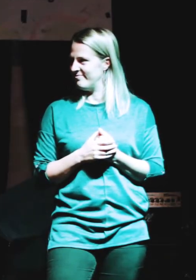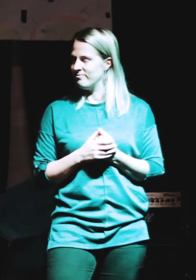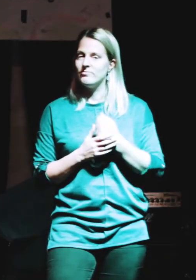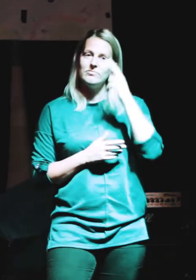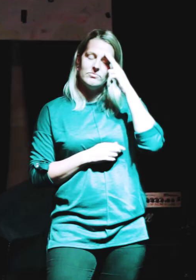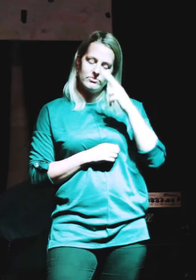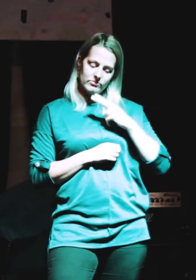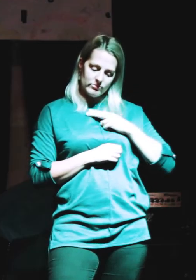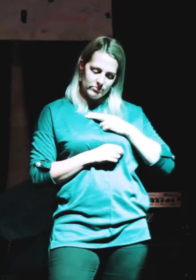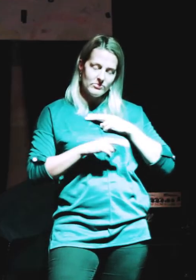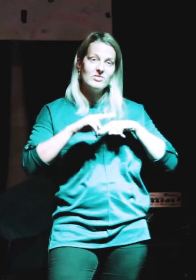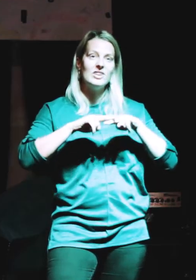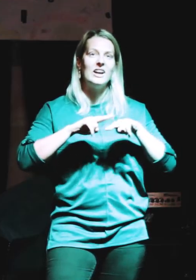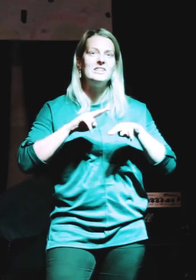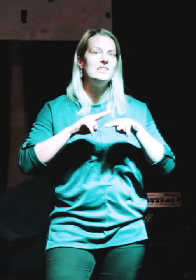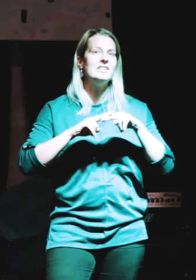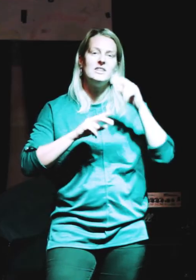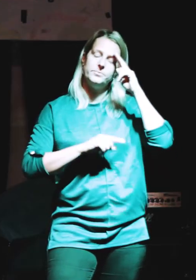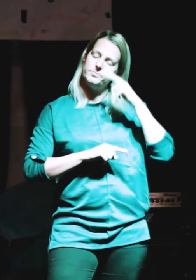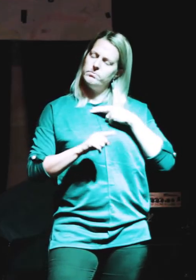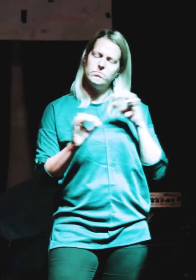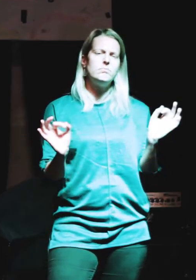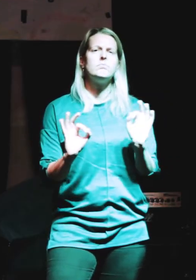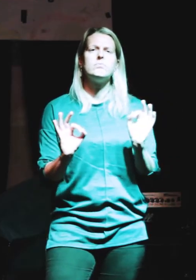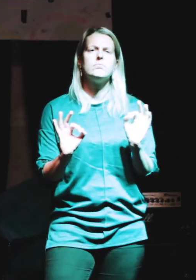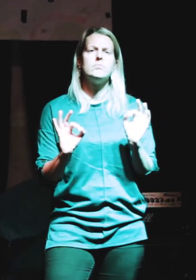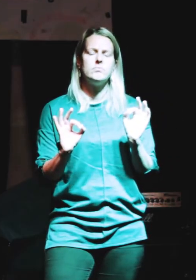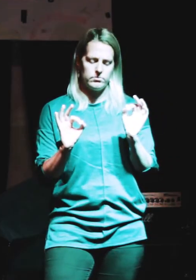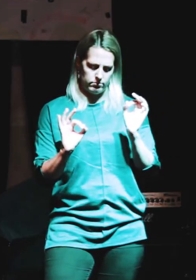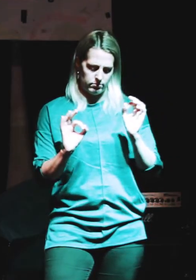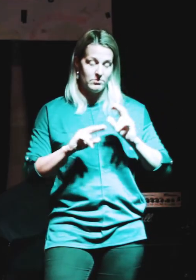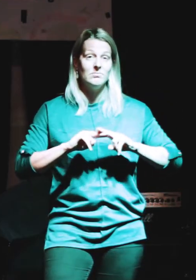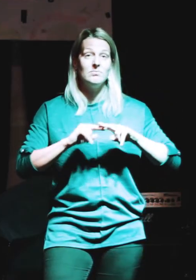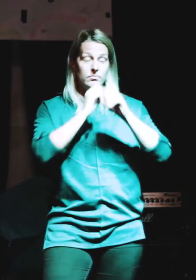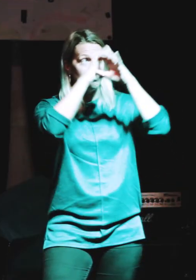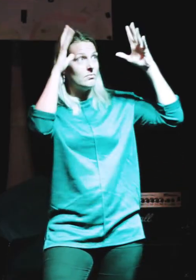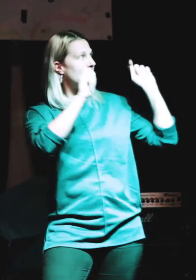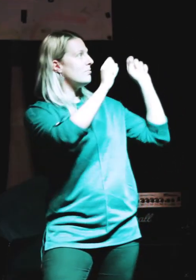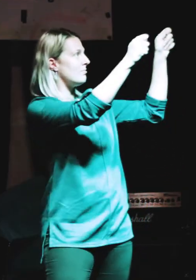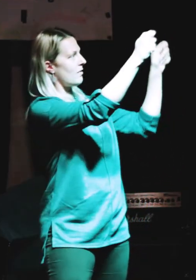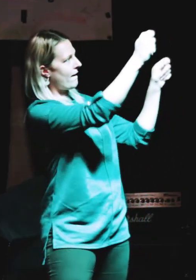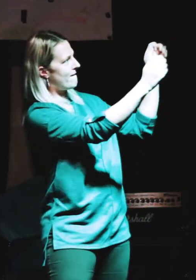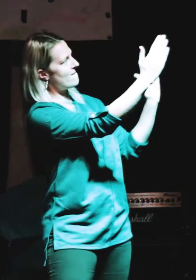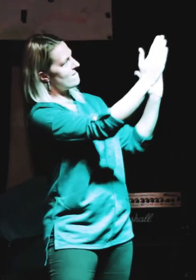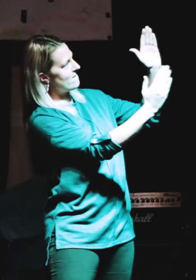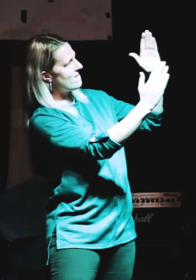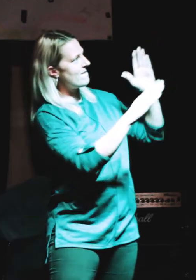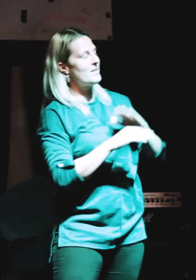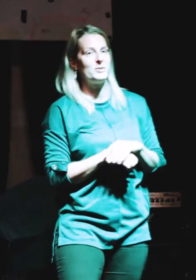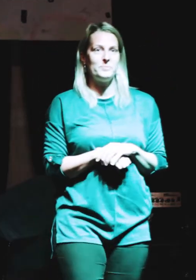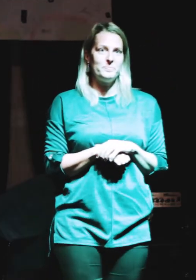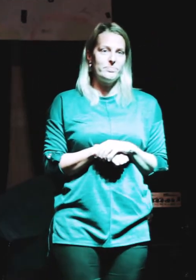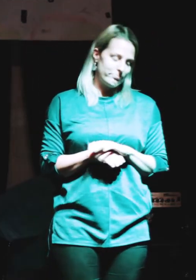Call me daddy or don't call me at all. Call me daddy and imagine we are framed, halfway up the stairs as a family